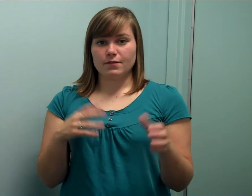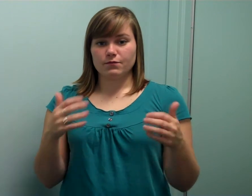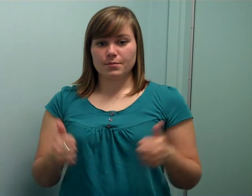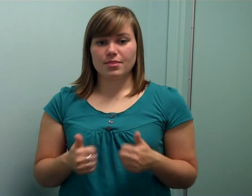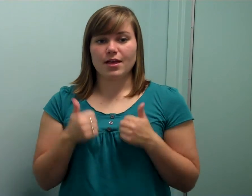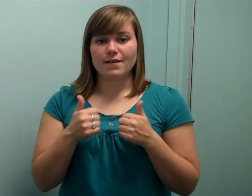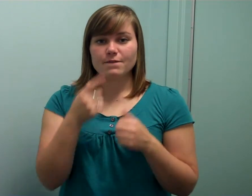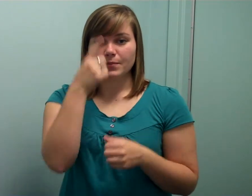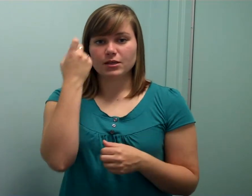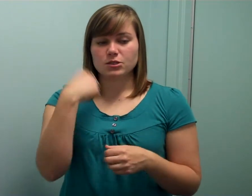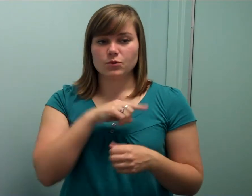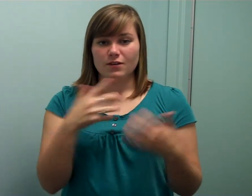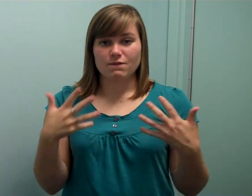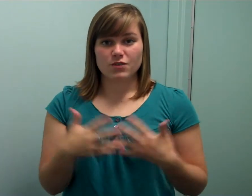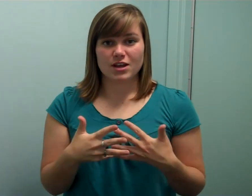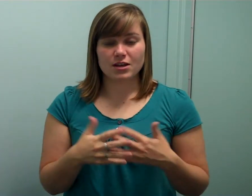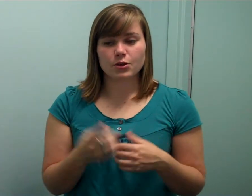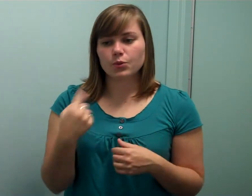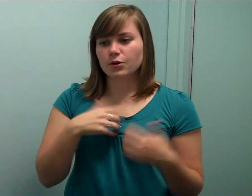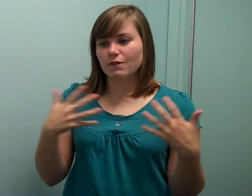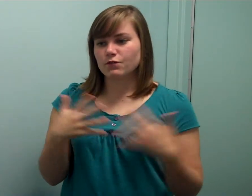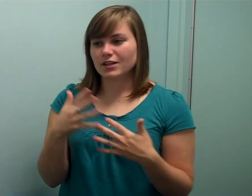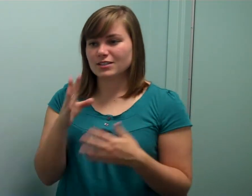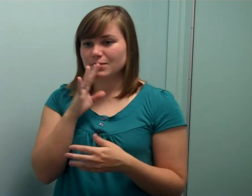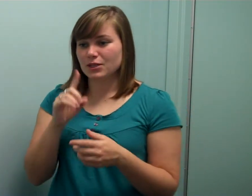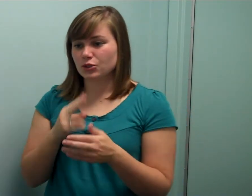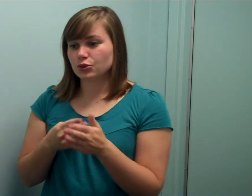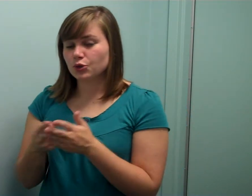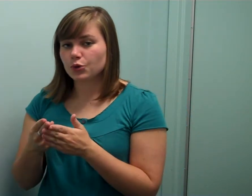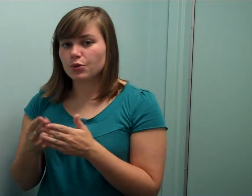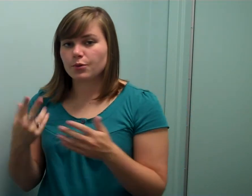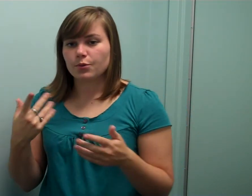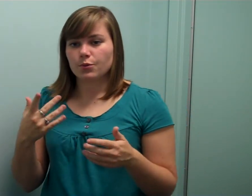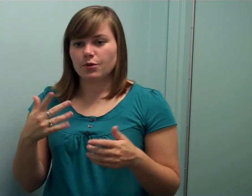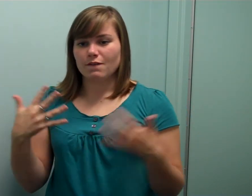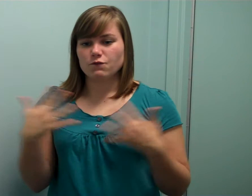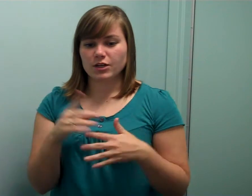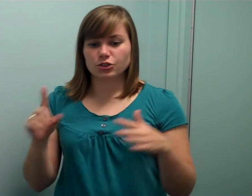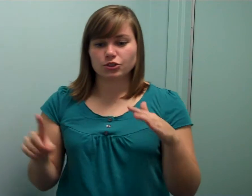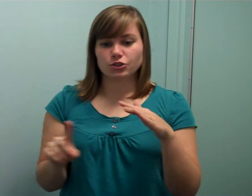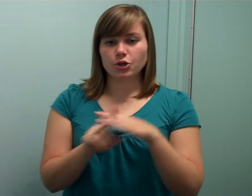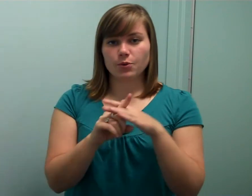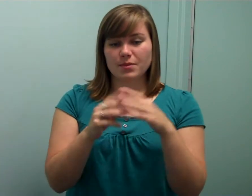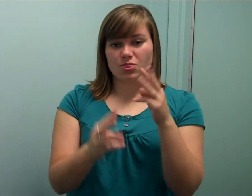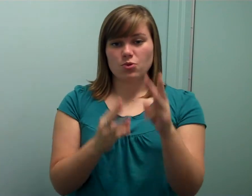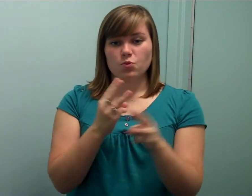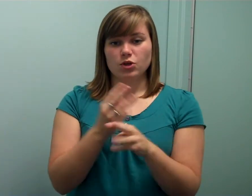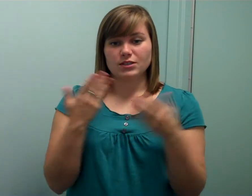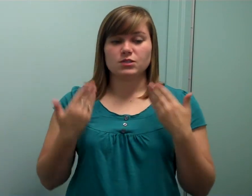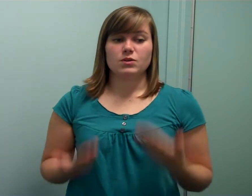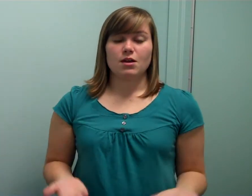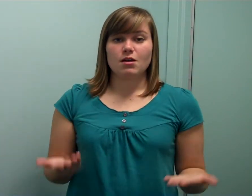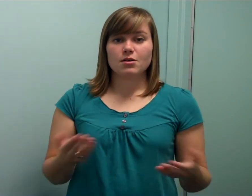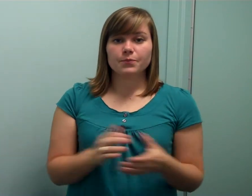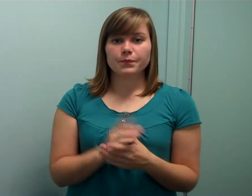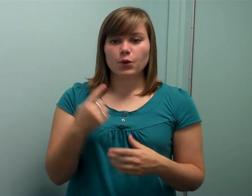afraid. We're afraid to speak our truth, we're afraid to show up in the world as we are, and we're holding back in some